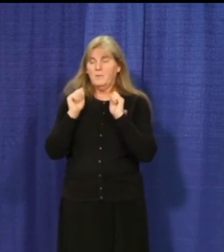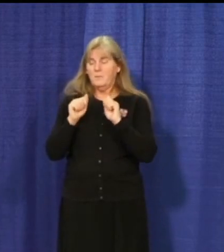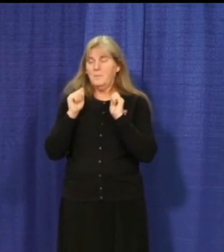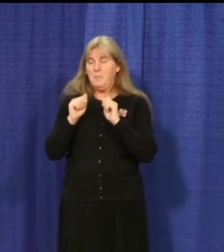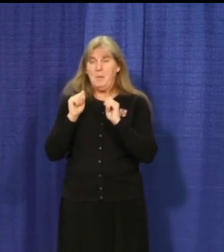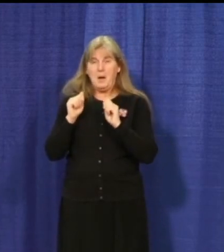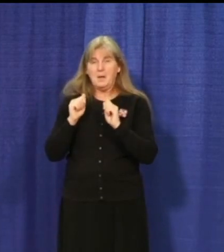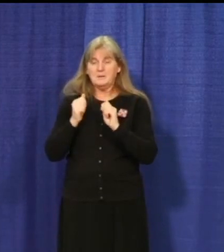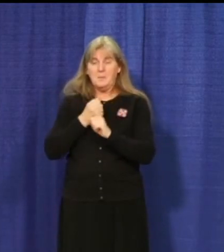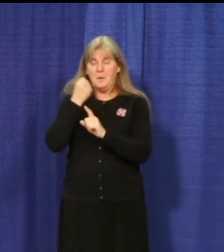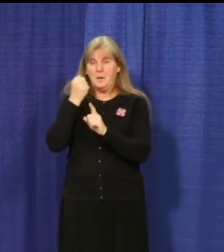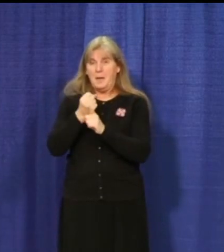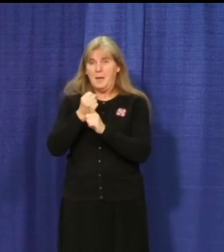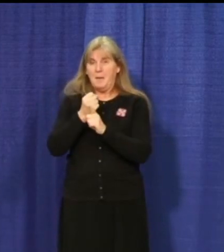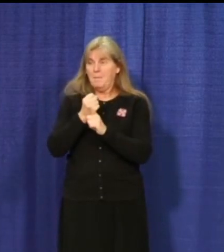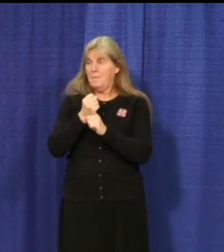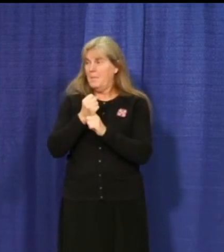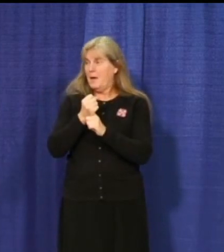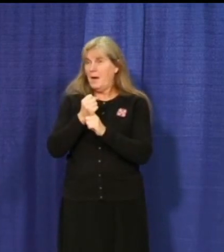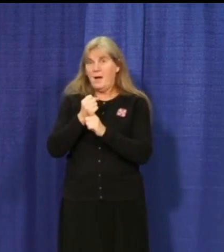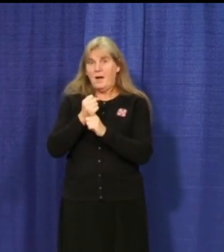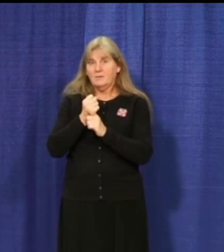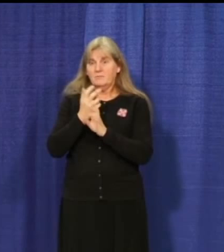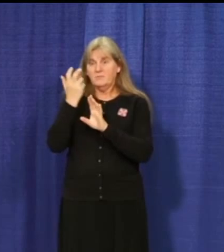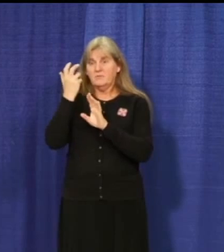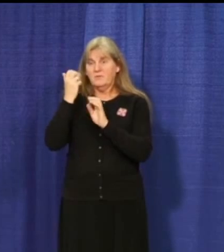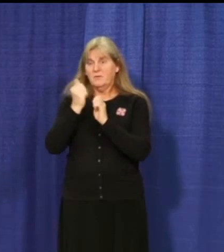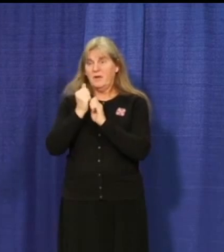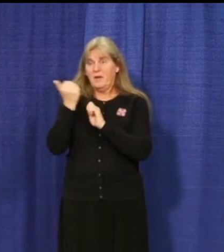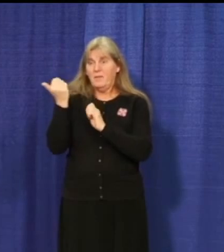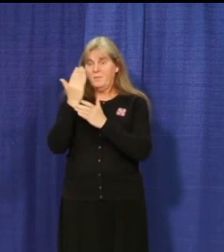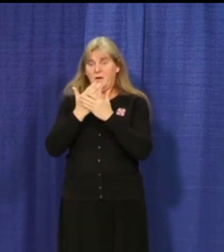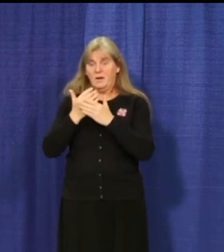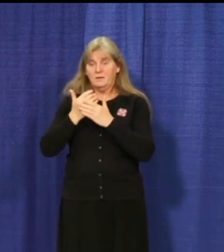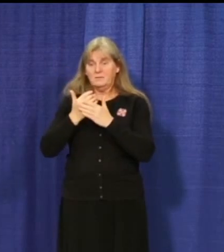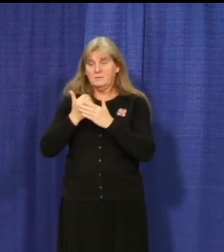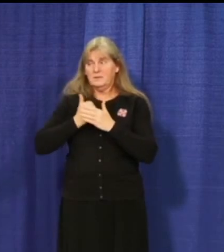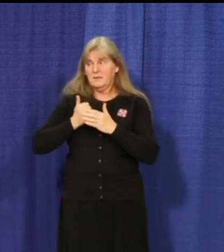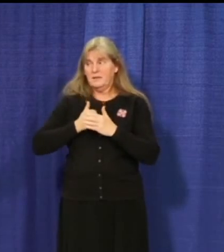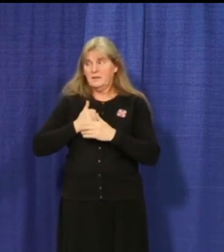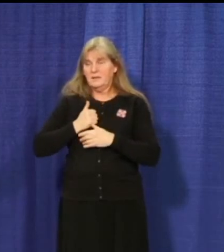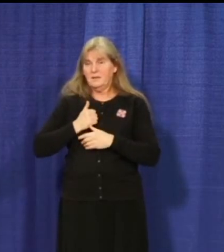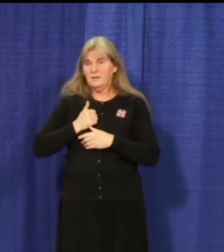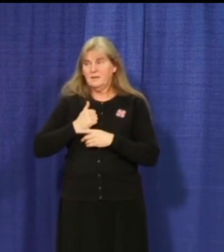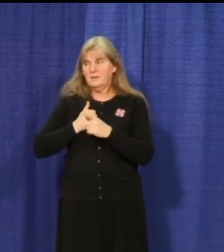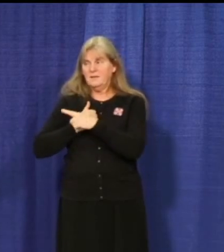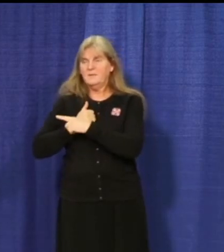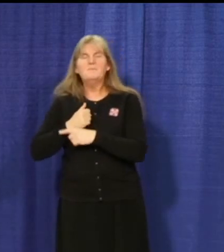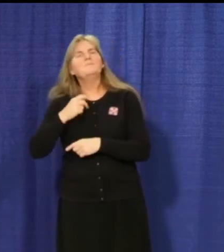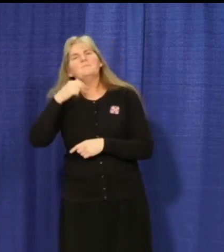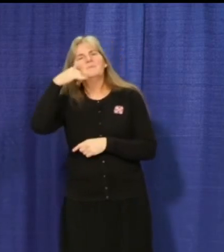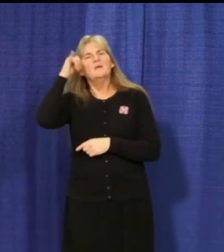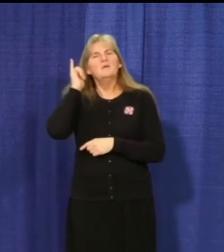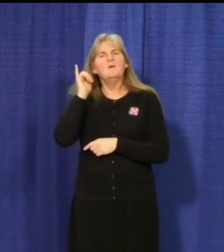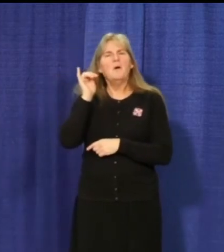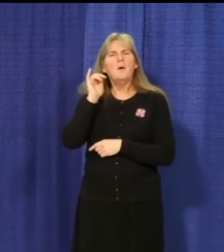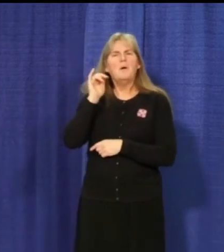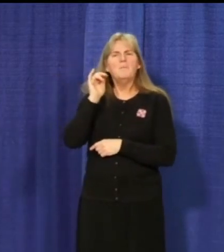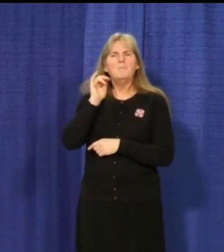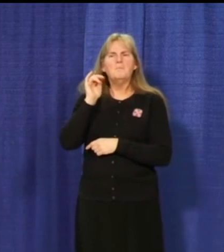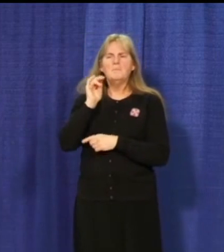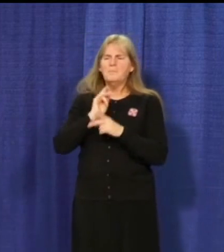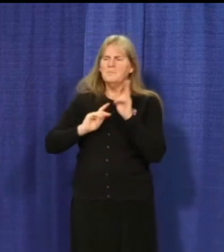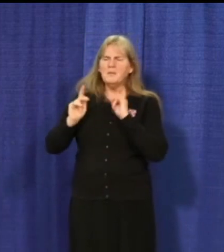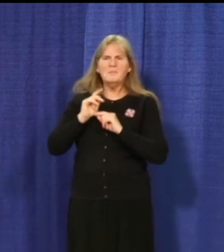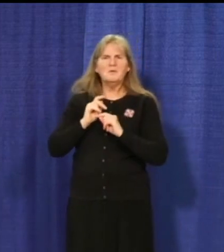than the rest of the country, or large parts of the rest of the country, rather. Yeah, I'd say equally to that is Yukoners are ready to not deal